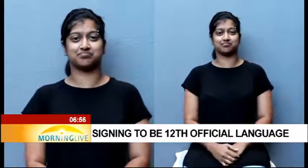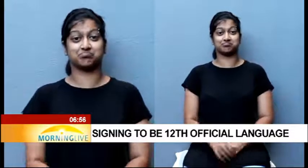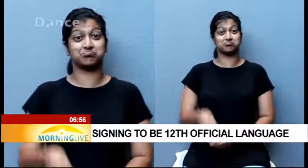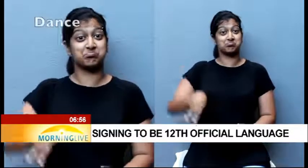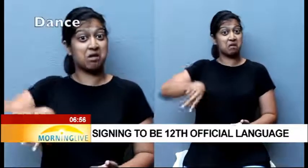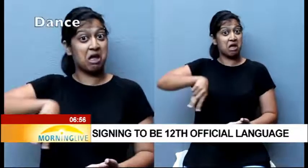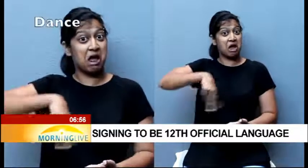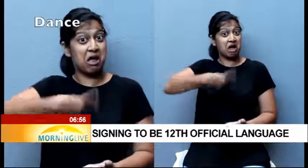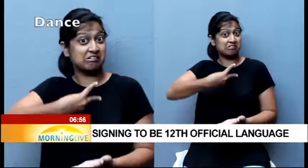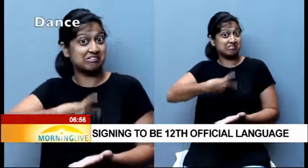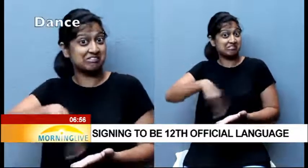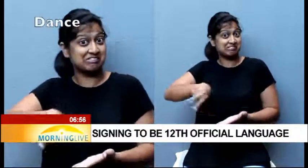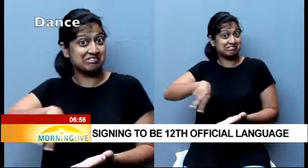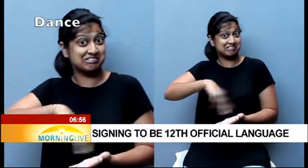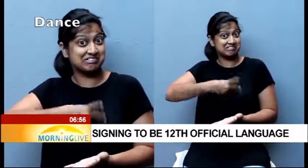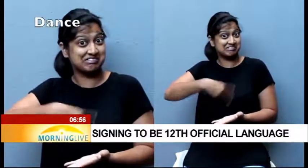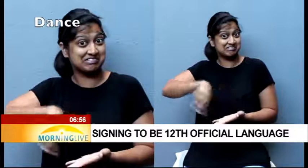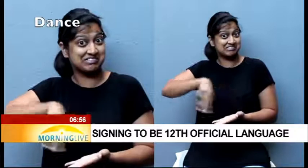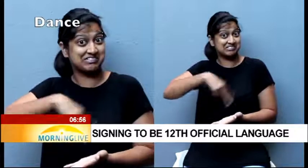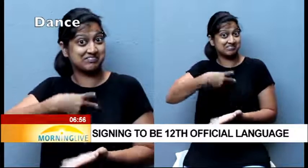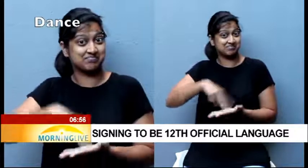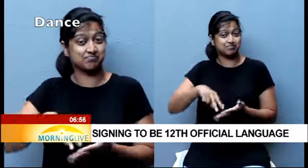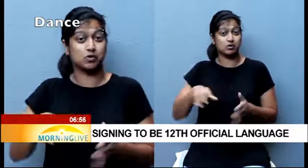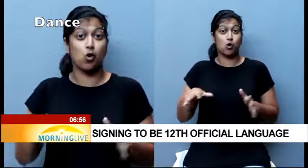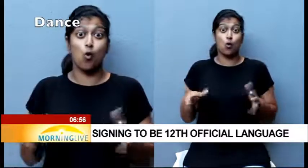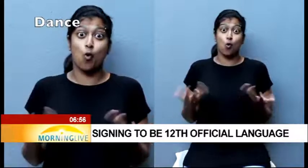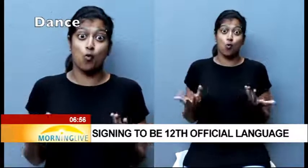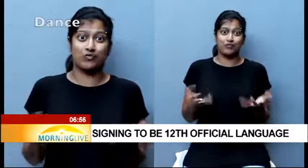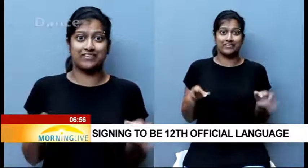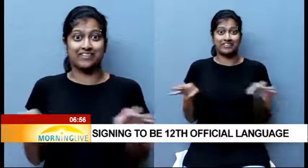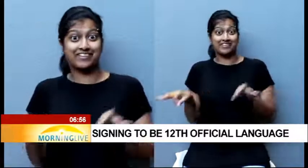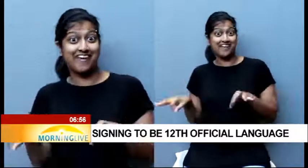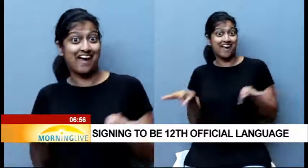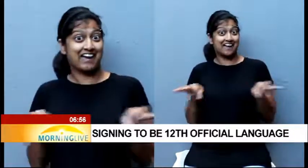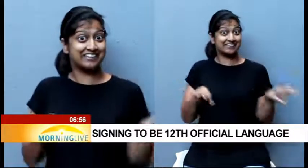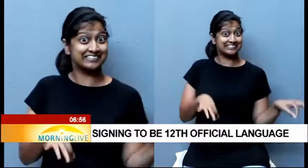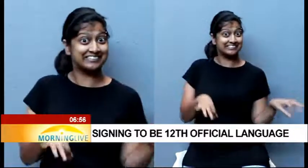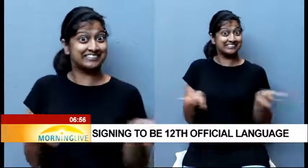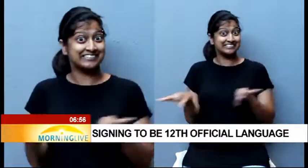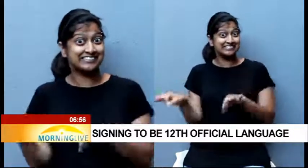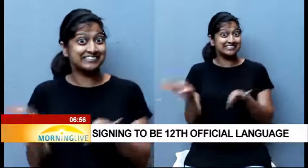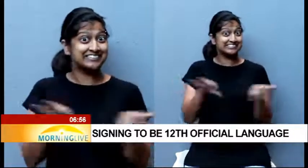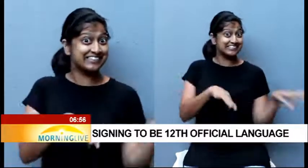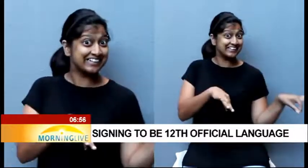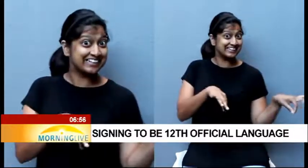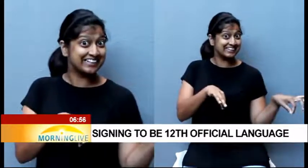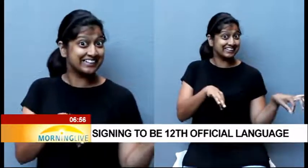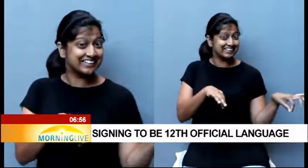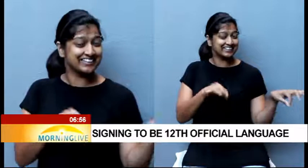in the school curriculum? It should. It should. The Department of Education should just